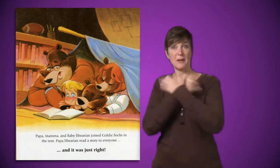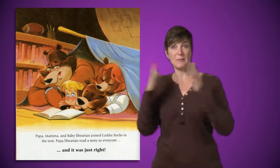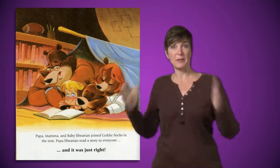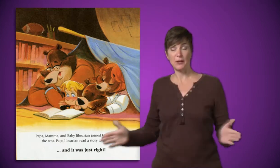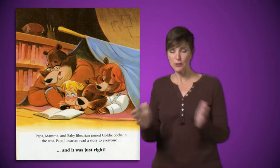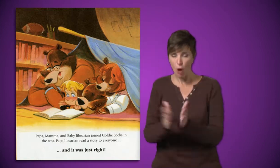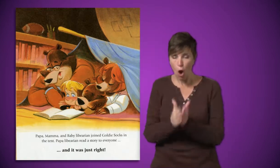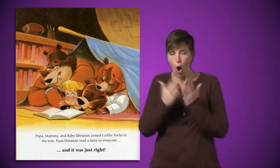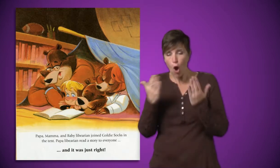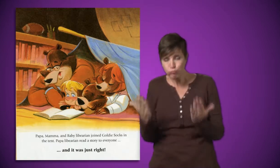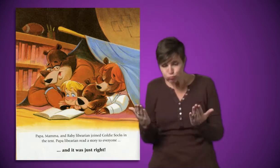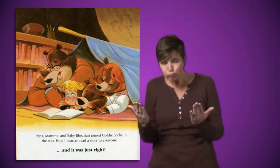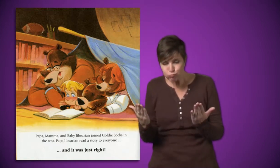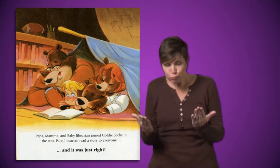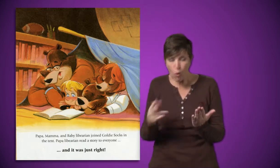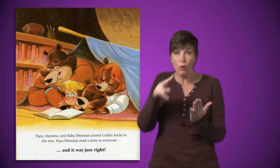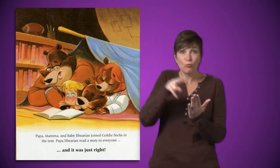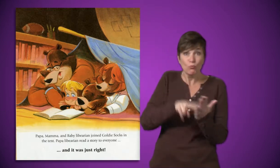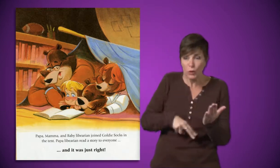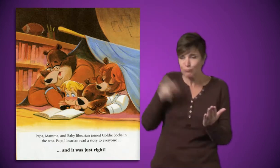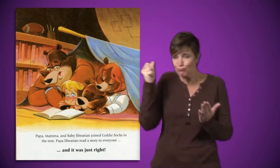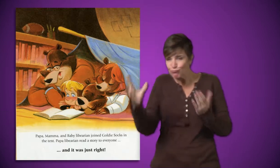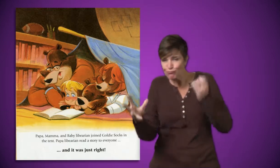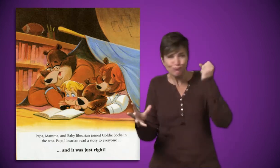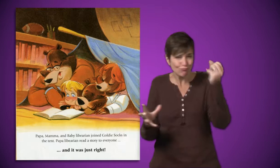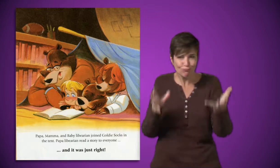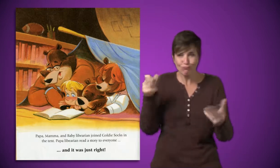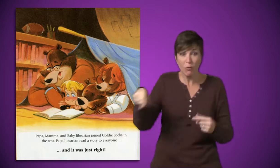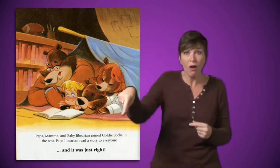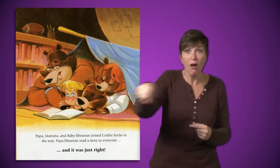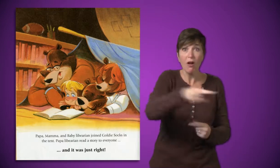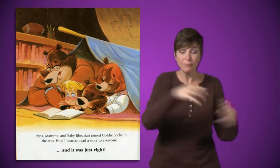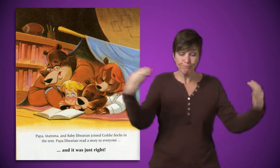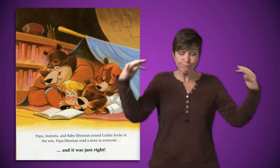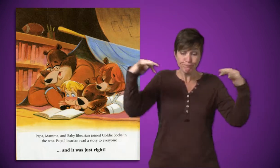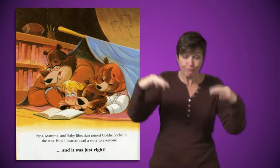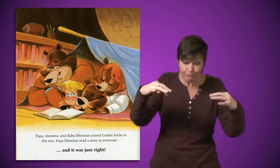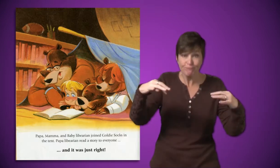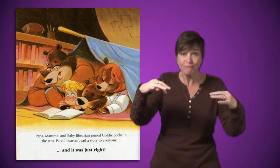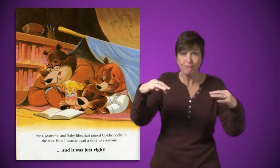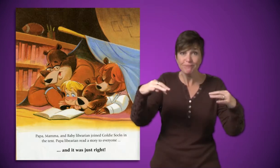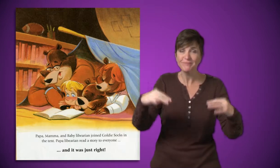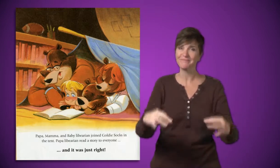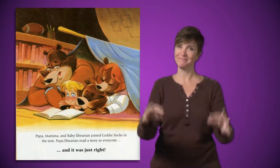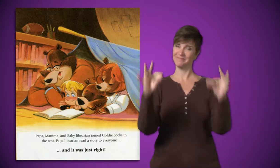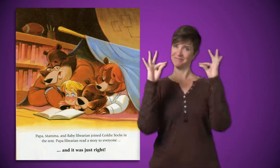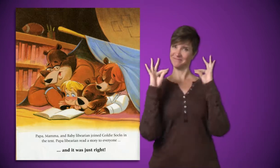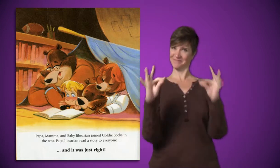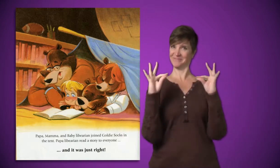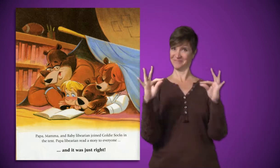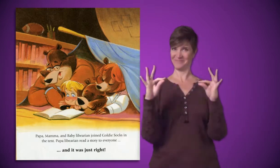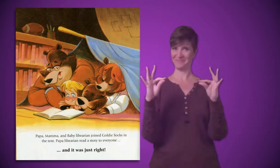to everyone, and it was just right.